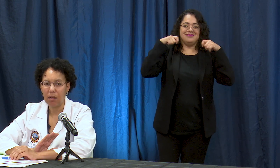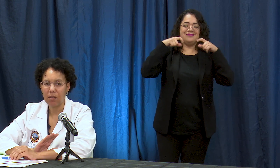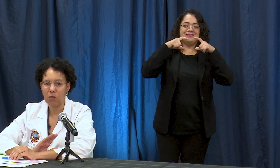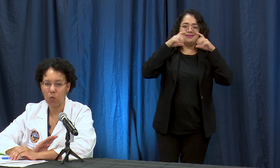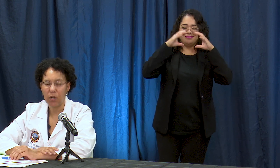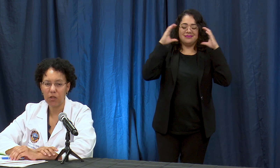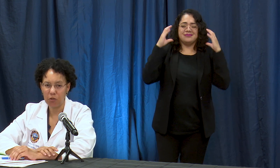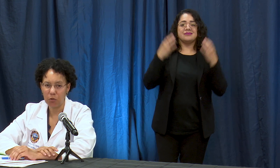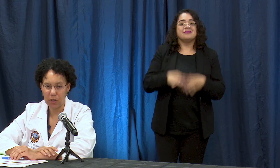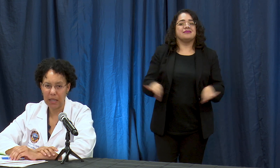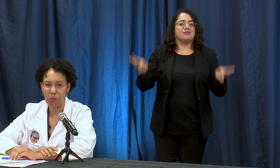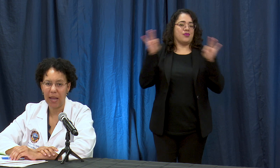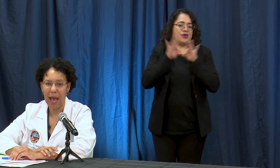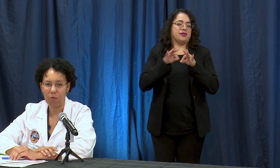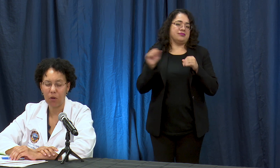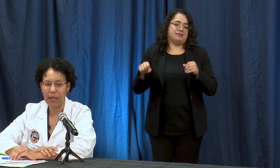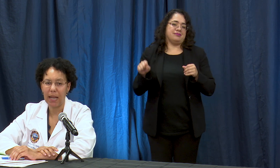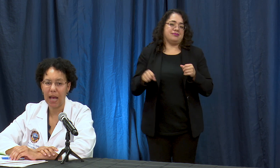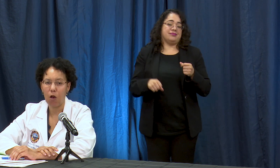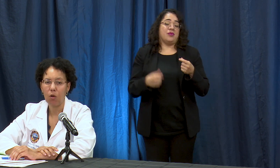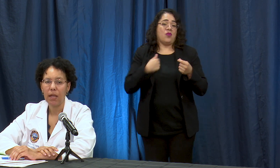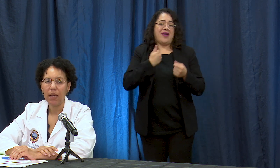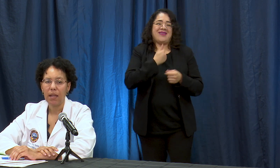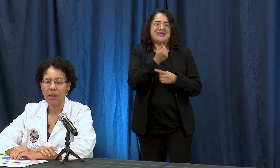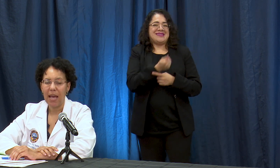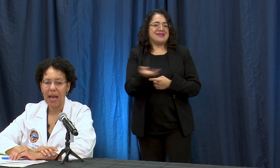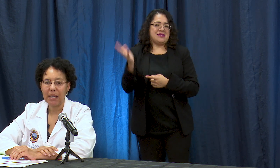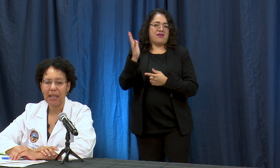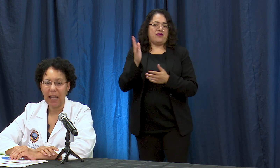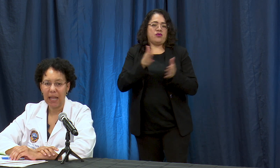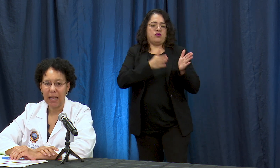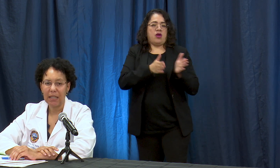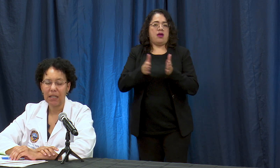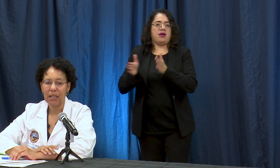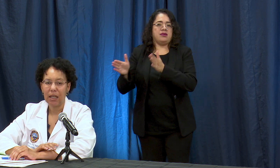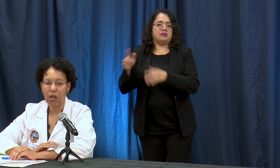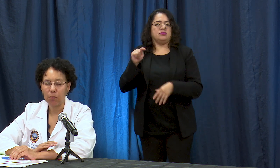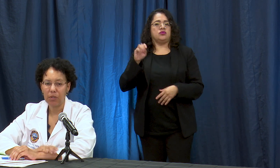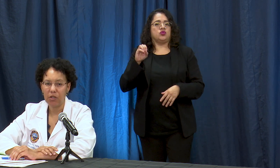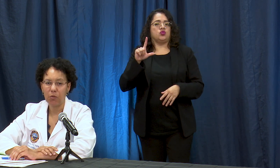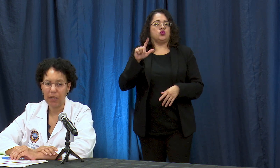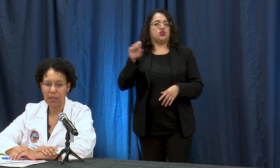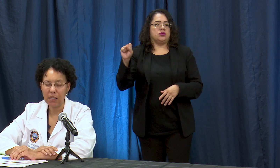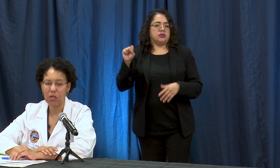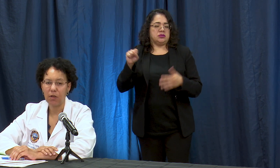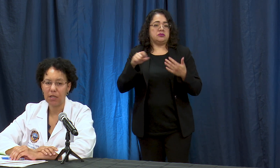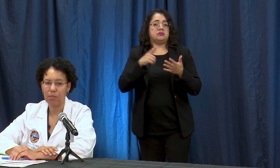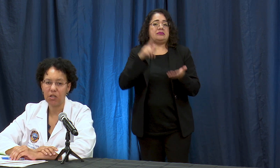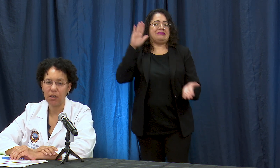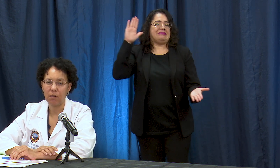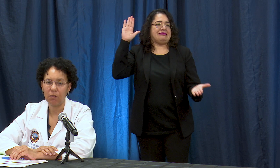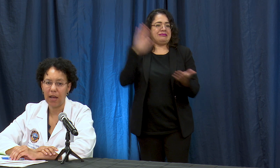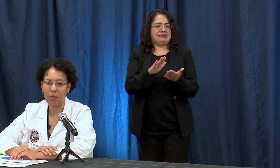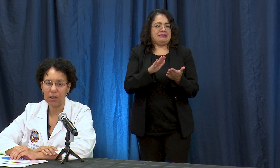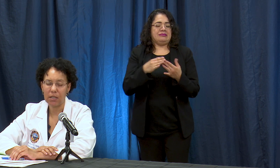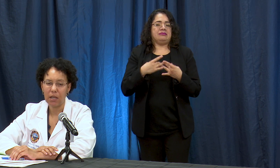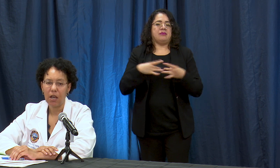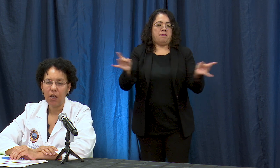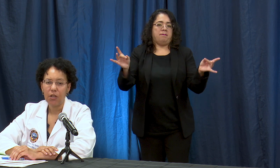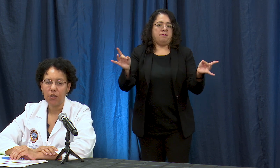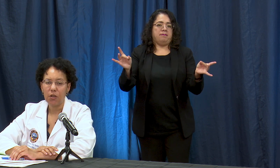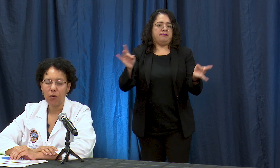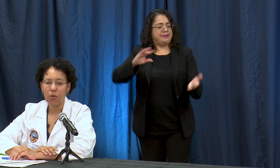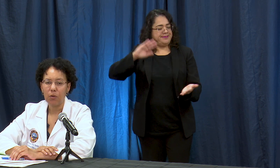because it's one of the tools that we have right now that can help to decrease the transmission of the